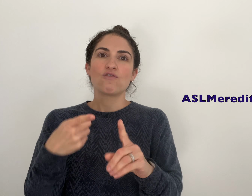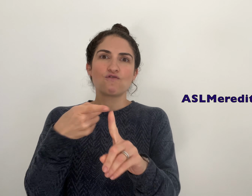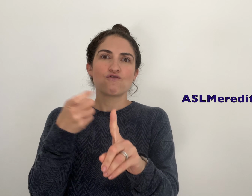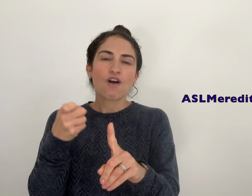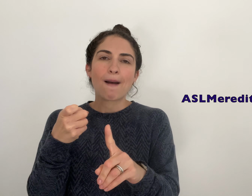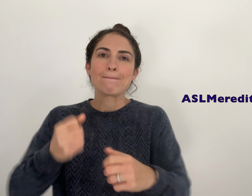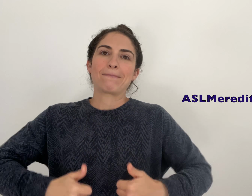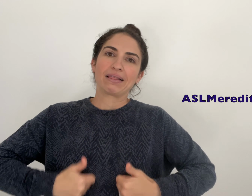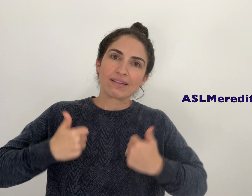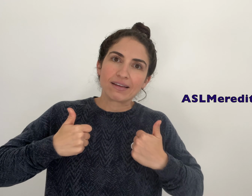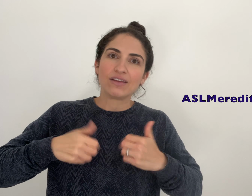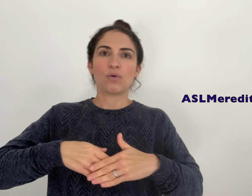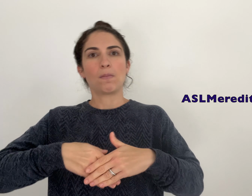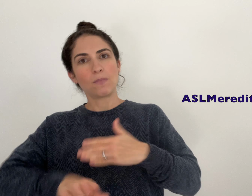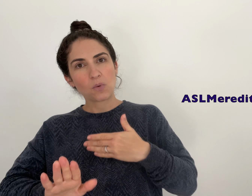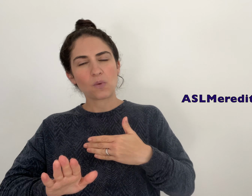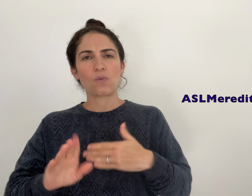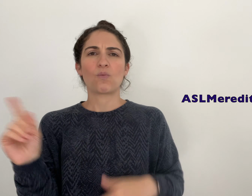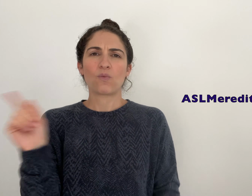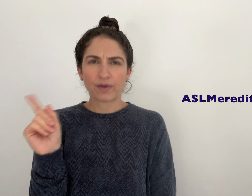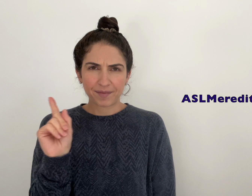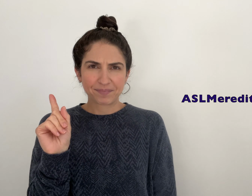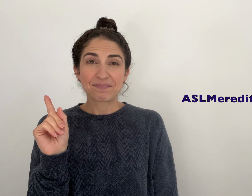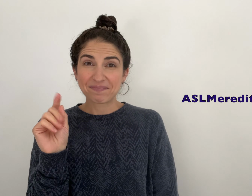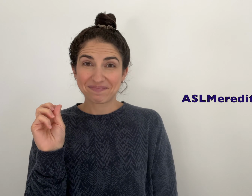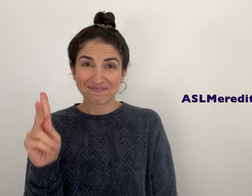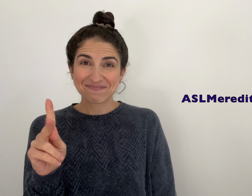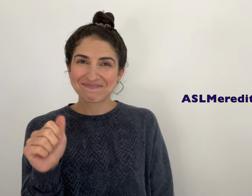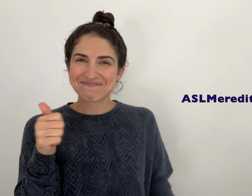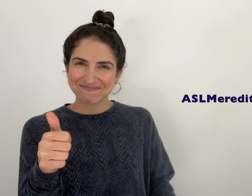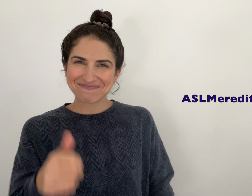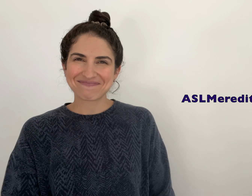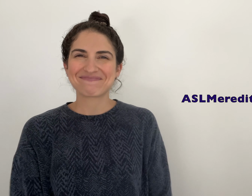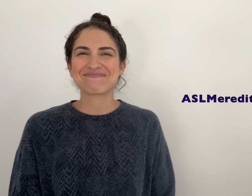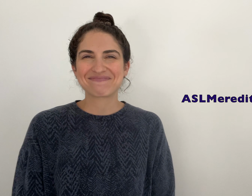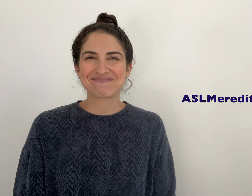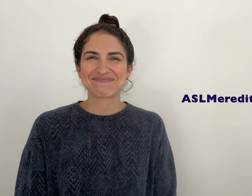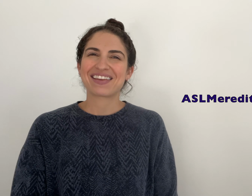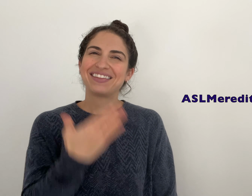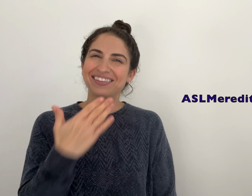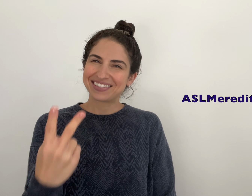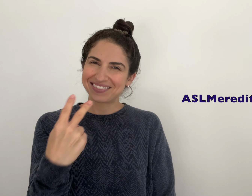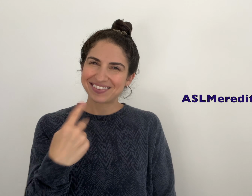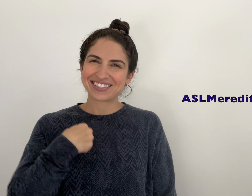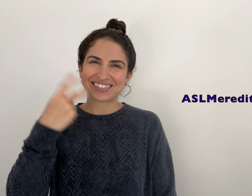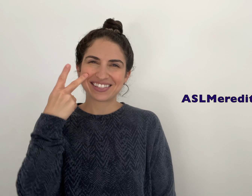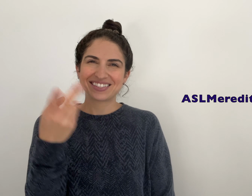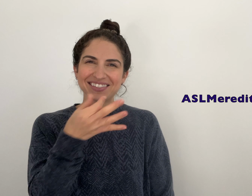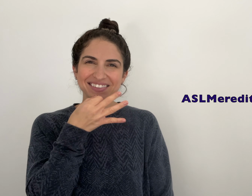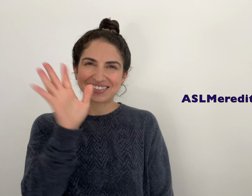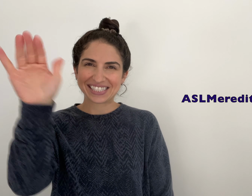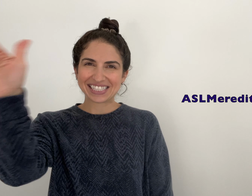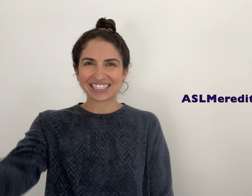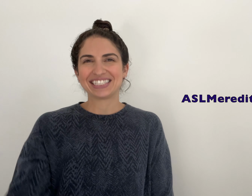about where you're from, live, and born where. Okay? Thanks for watching, and I'll see you soon. Bye.